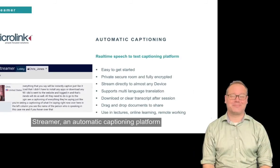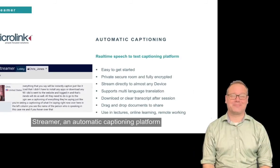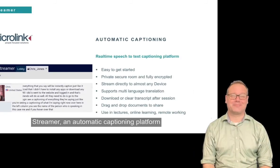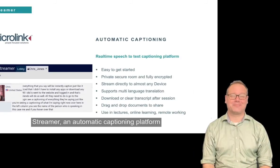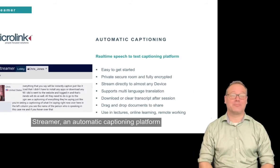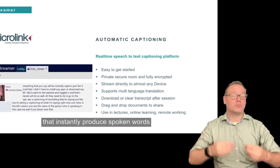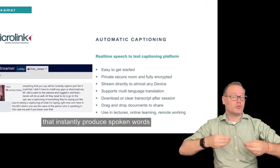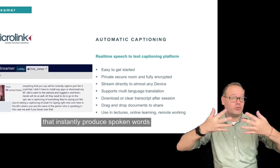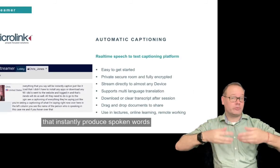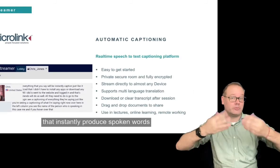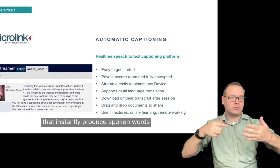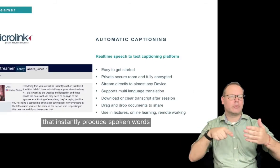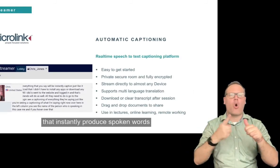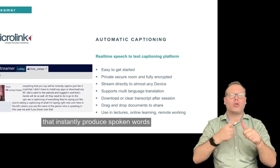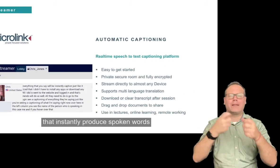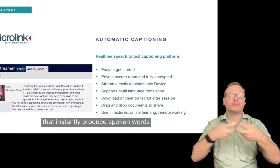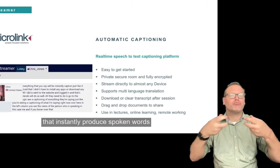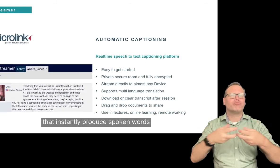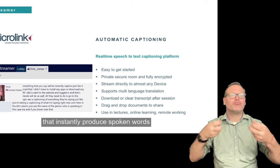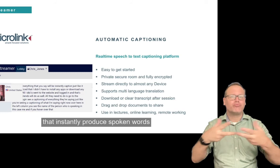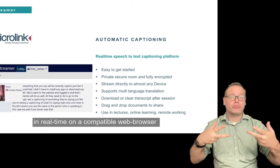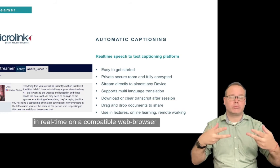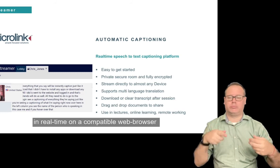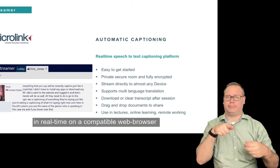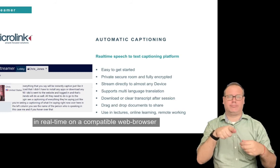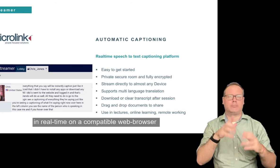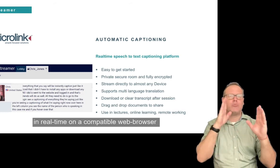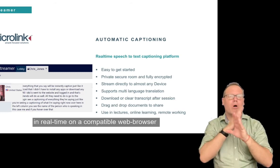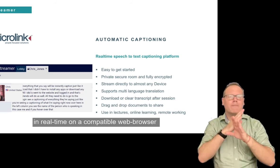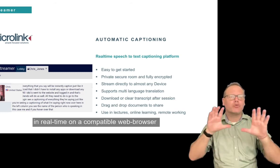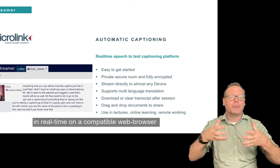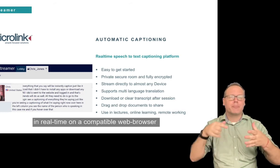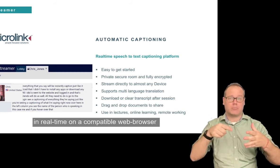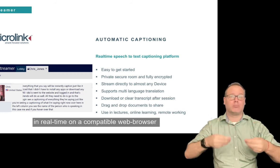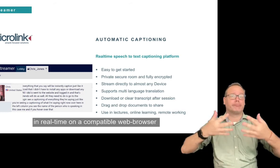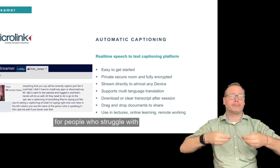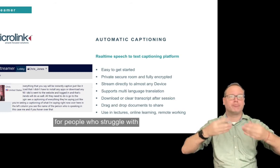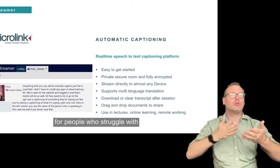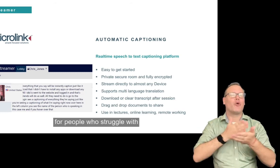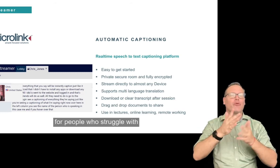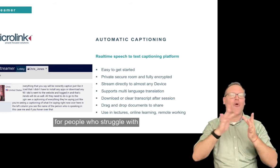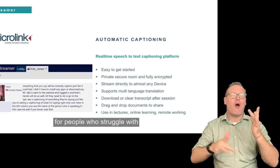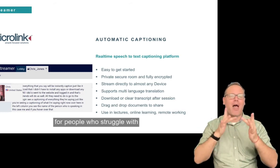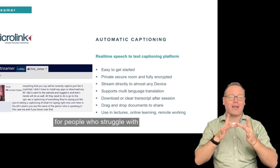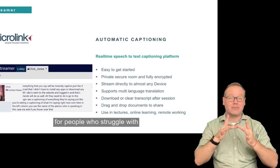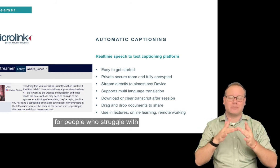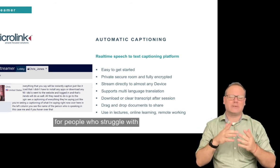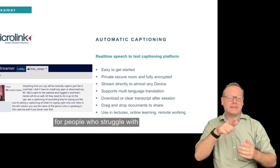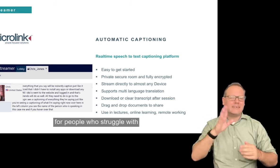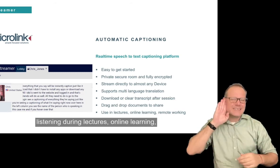captioning platform that instantly produces spoken words in real time on a compatible web browser for people who struggle with listening